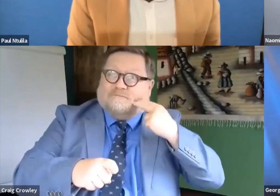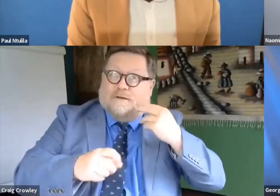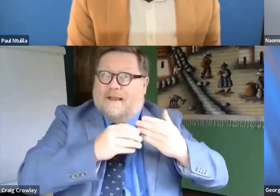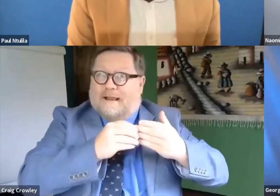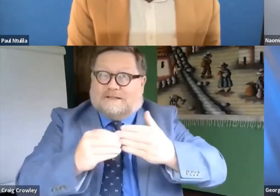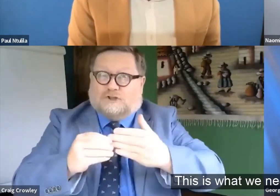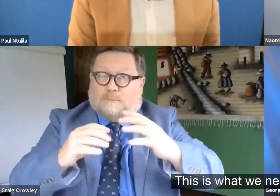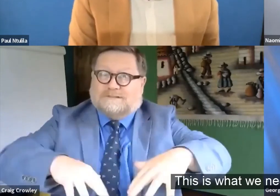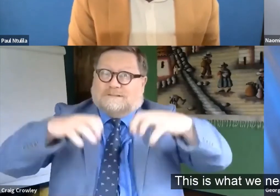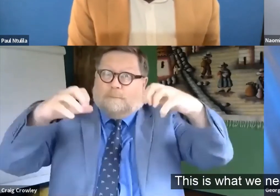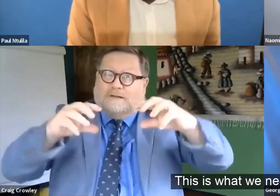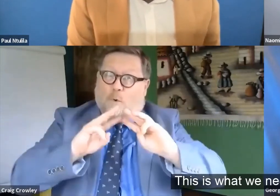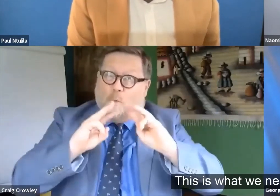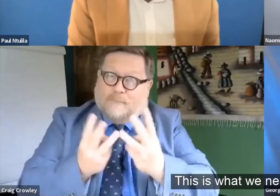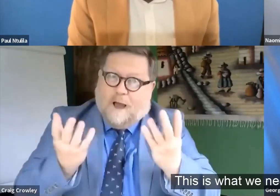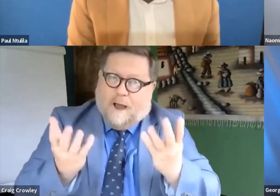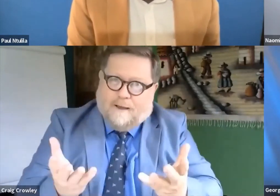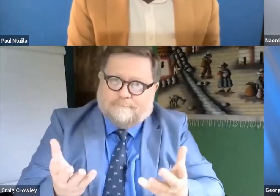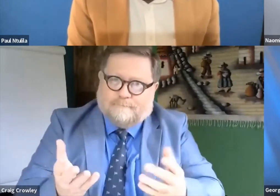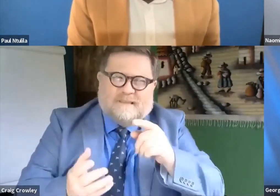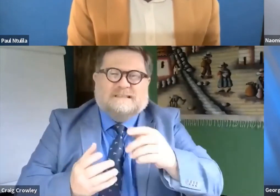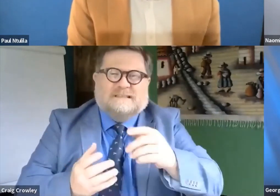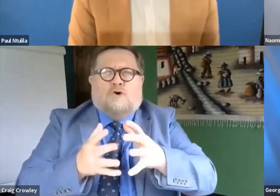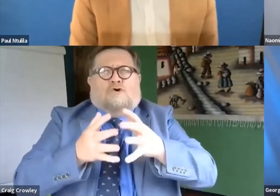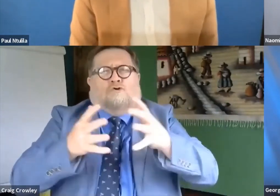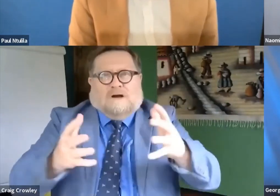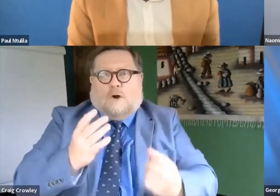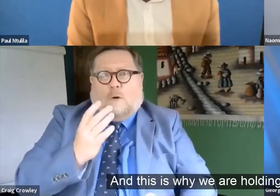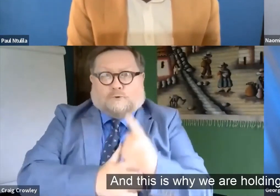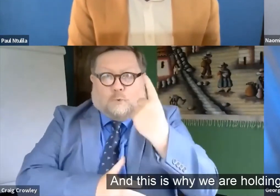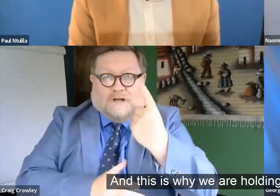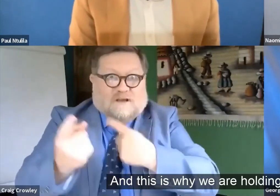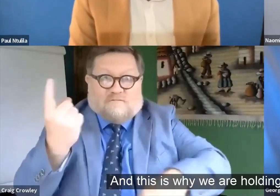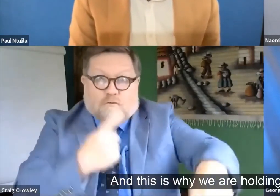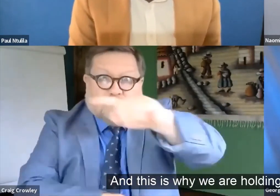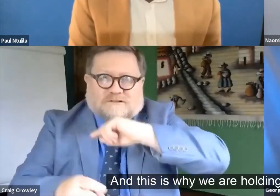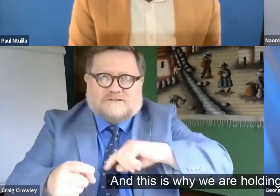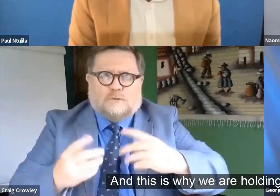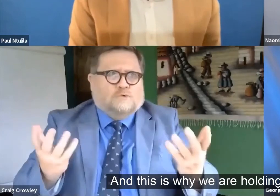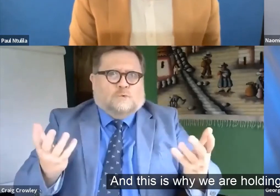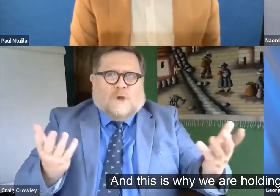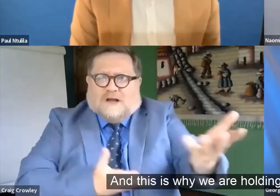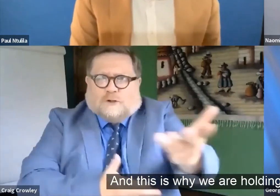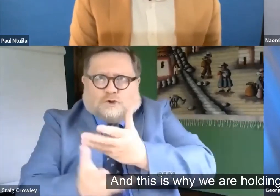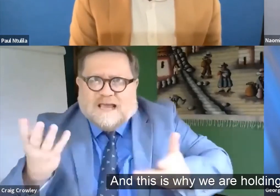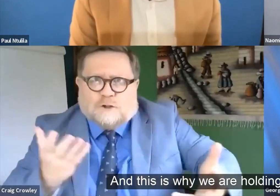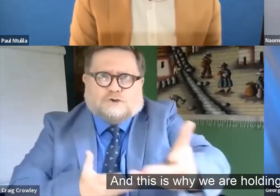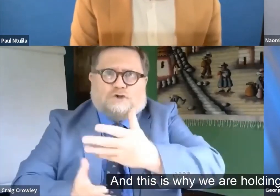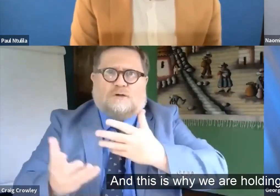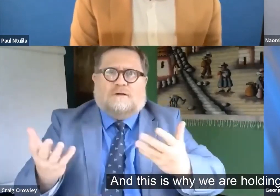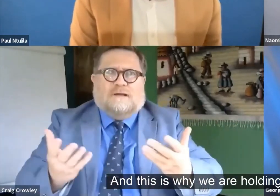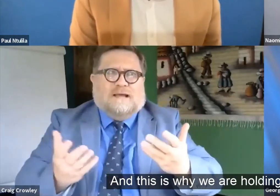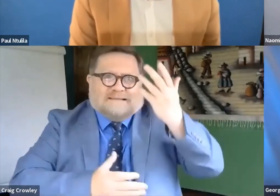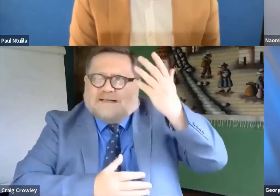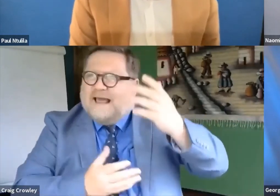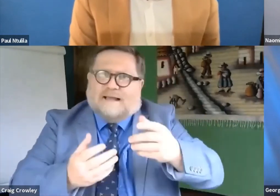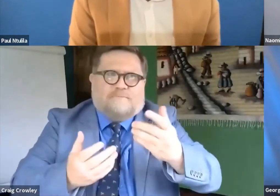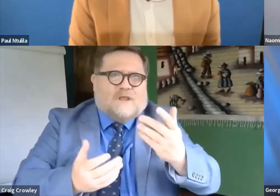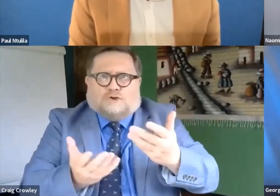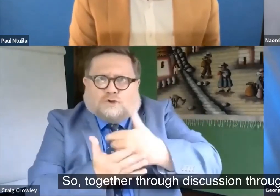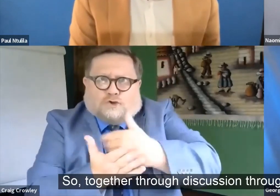we need in the UK. And this is why we're holding this webinar today.